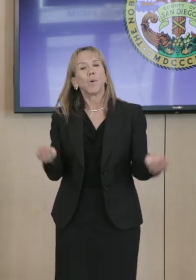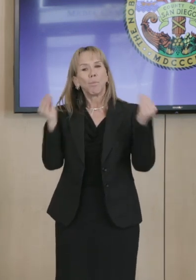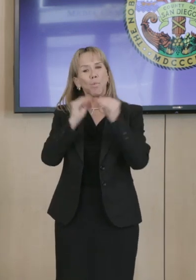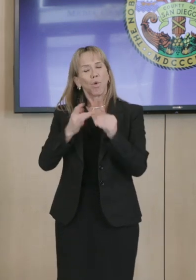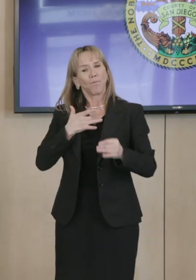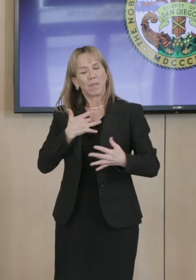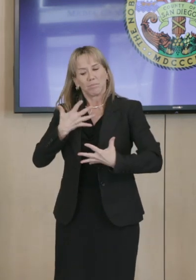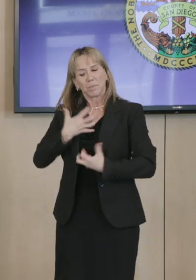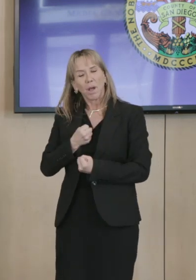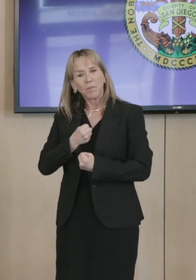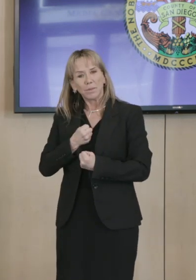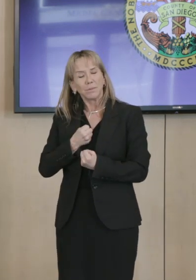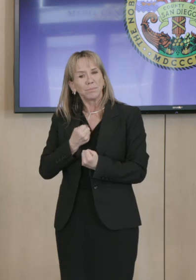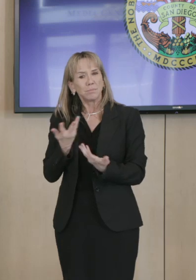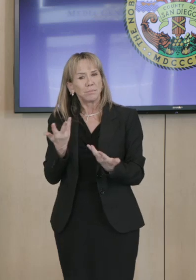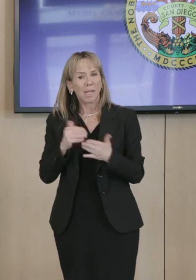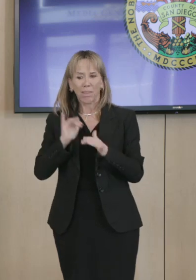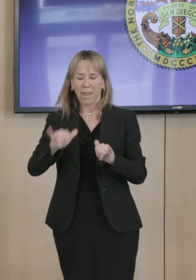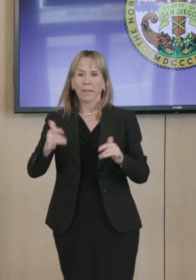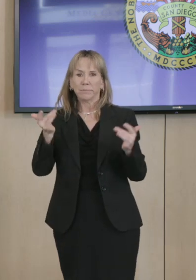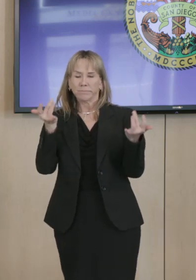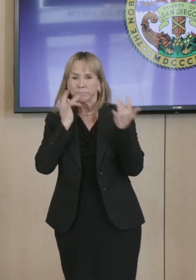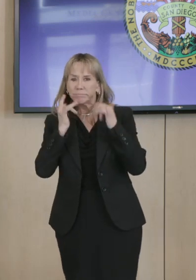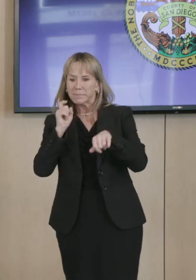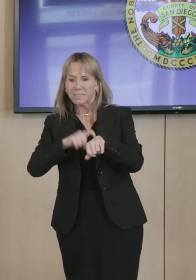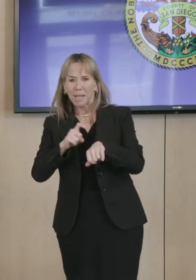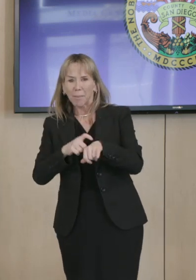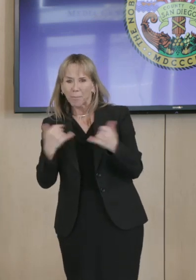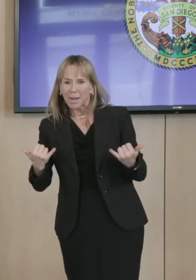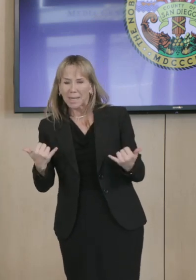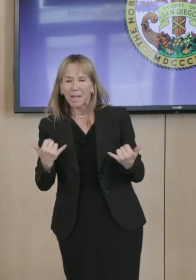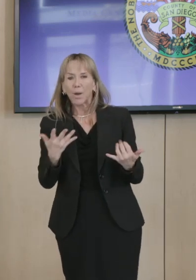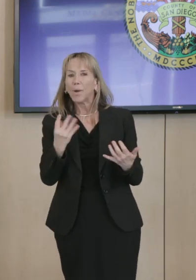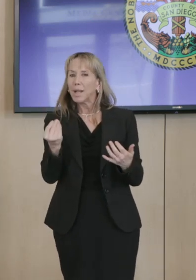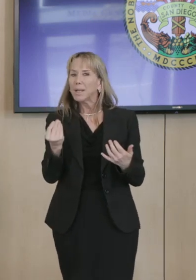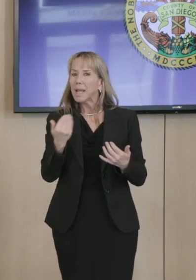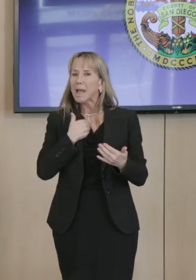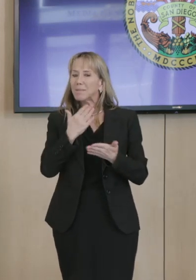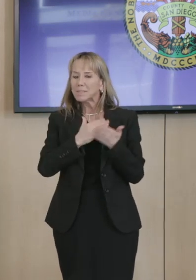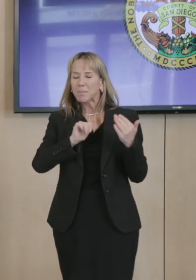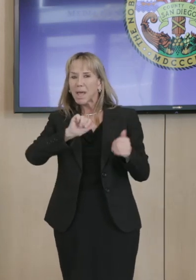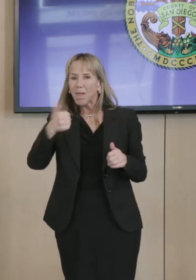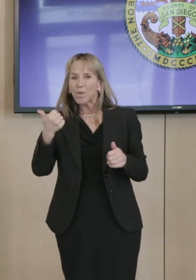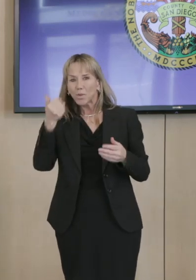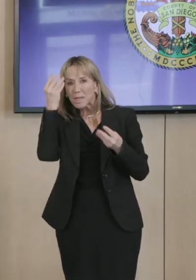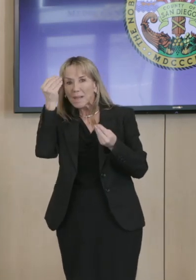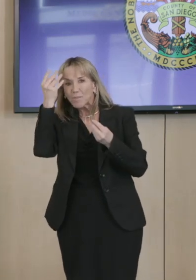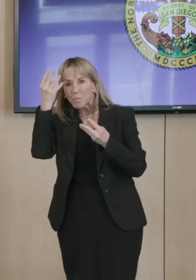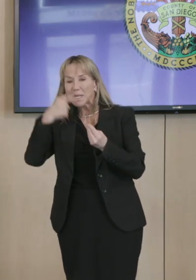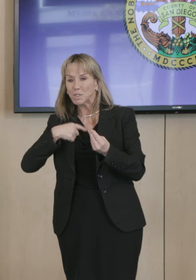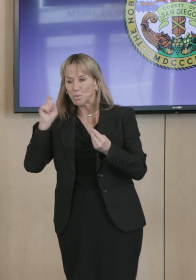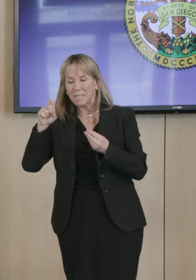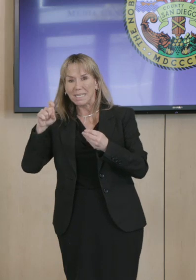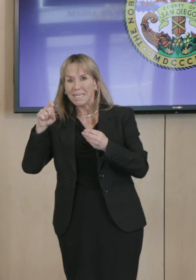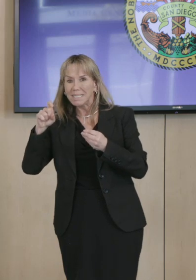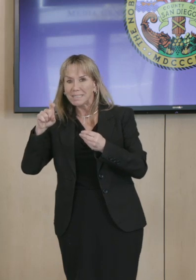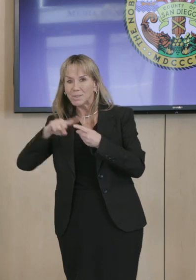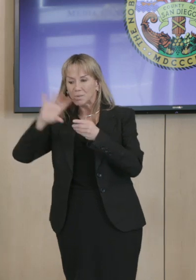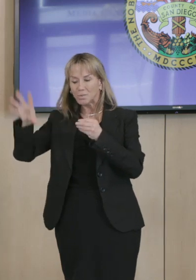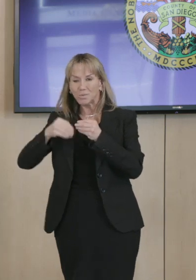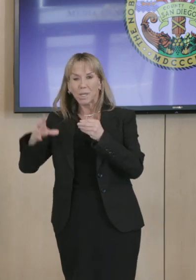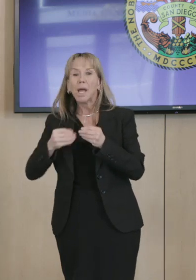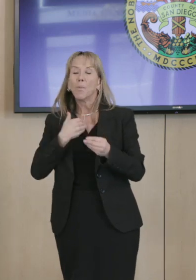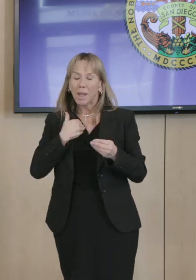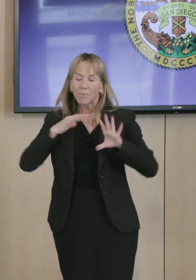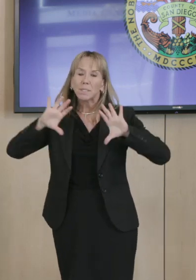very uncertain time that there is some underlying basis for that information. And so we have a whole team working